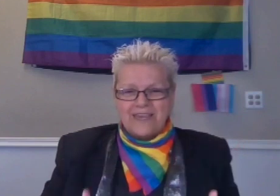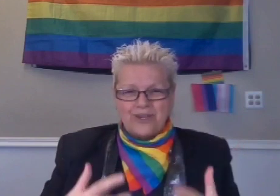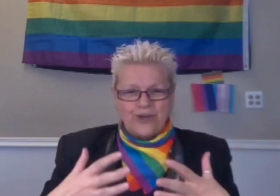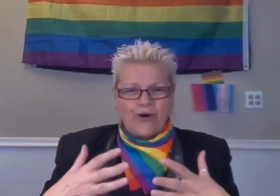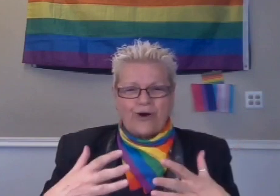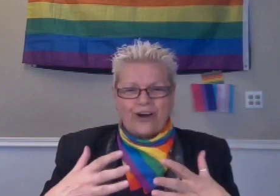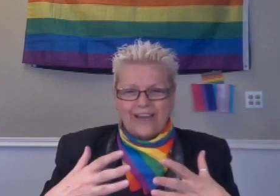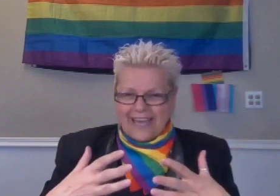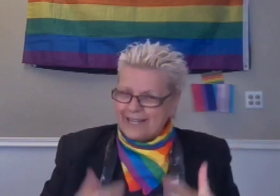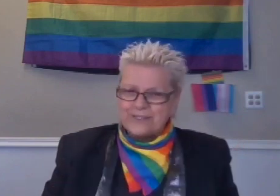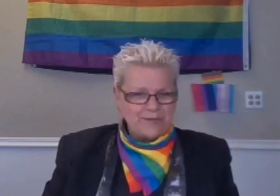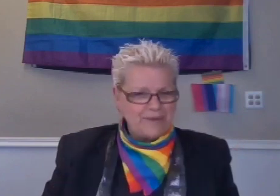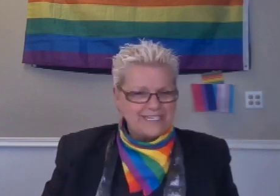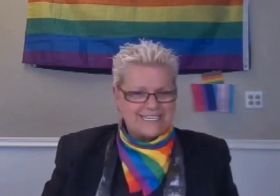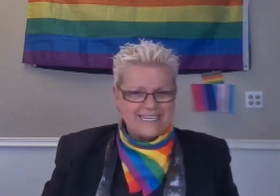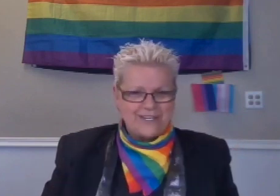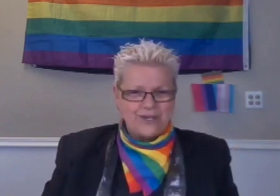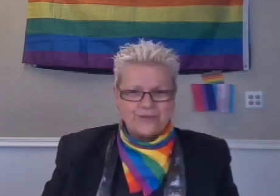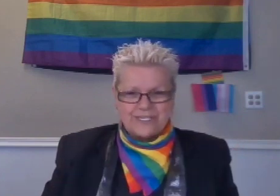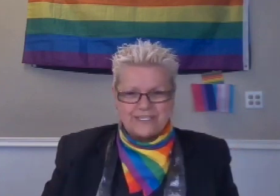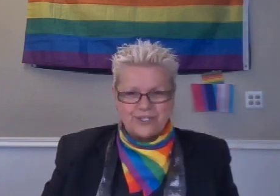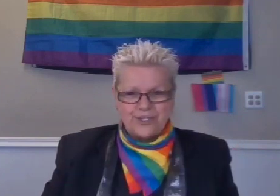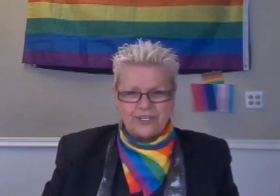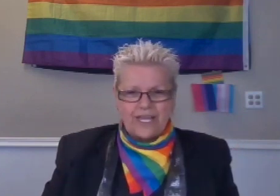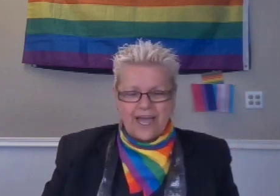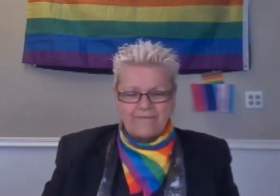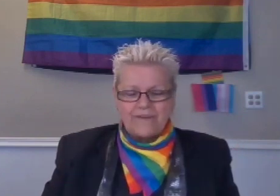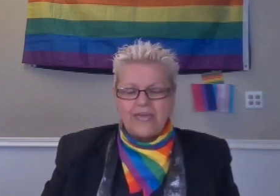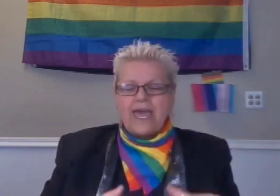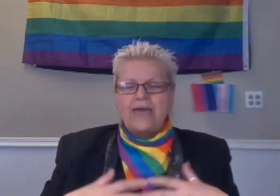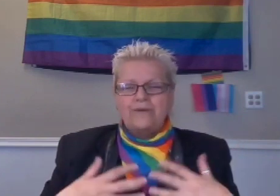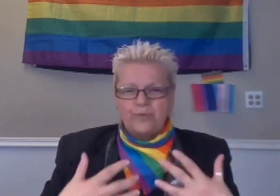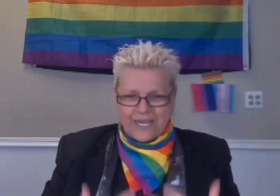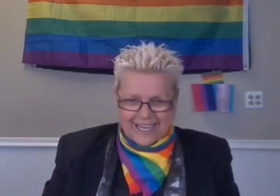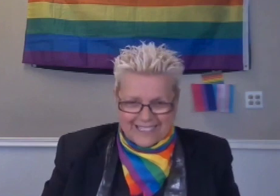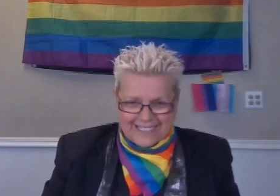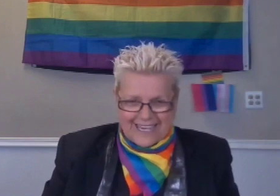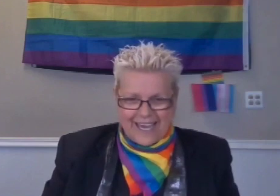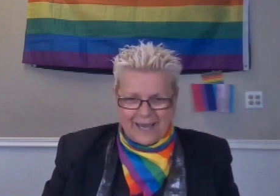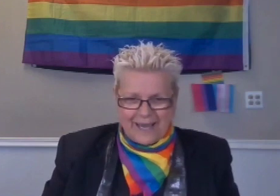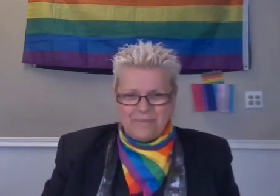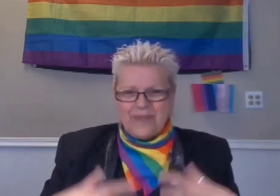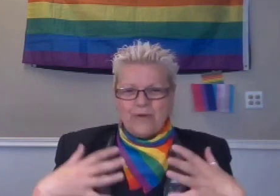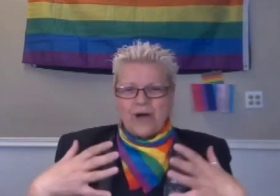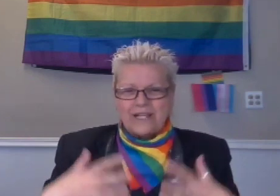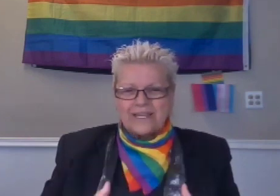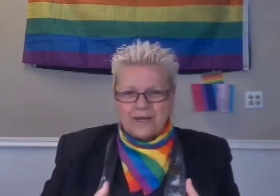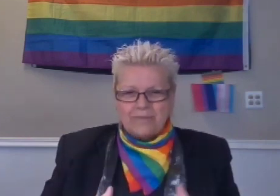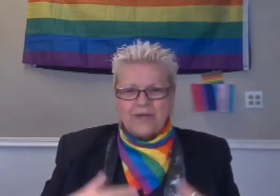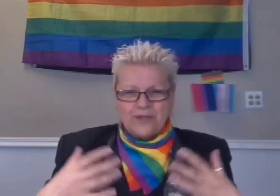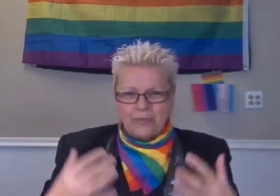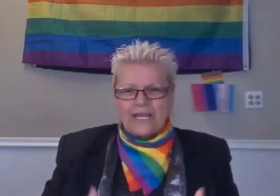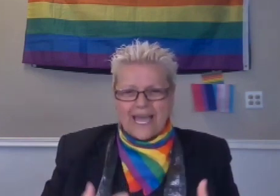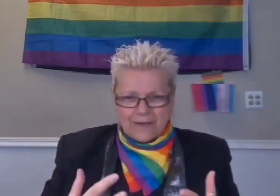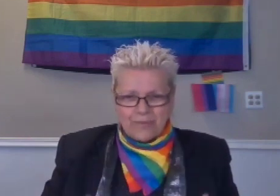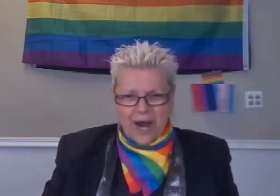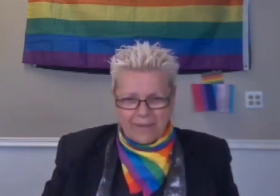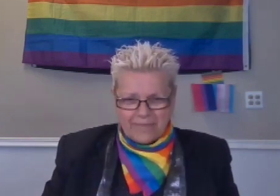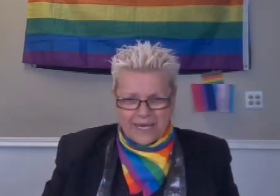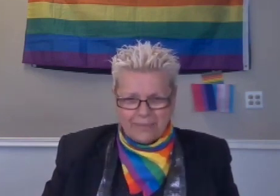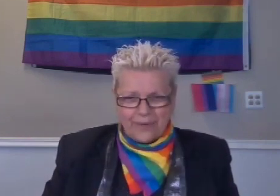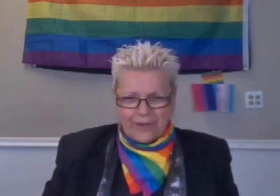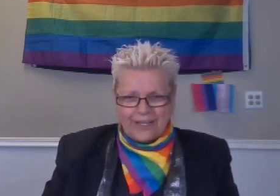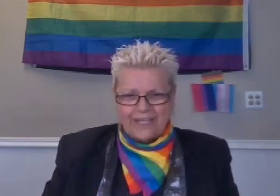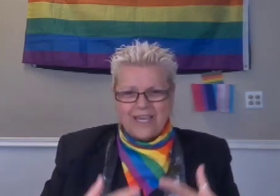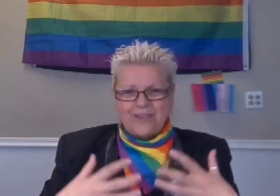welcome your LGBTQs into your life, and we are saying welcome your Black and